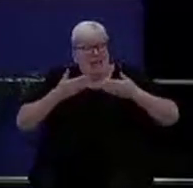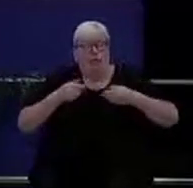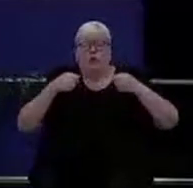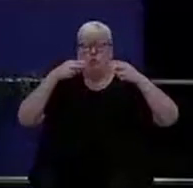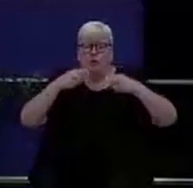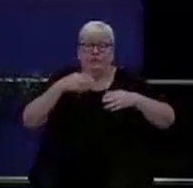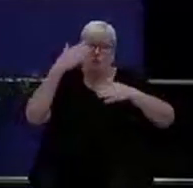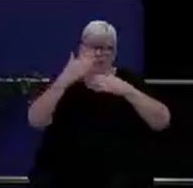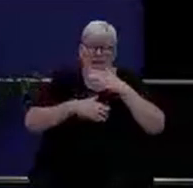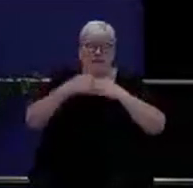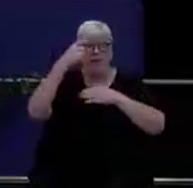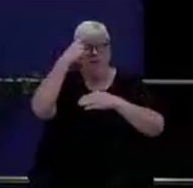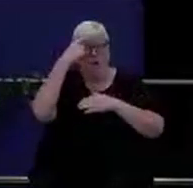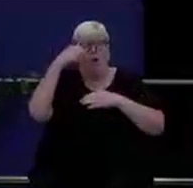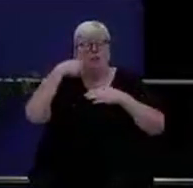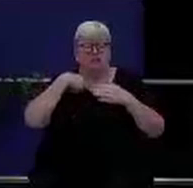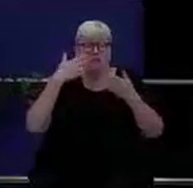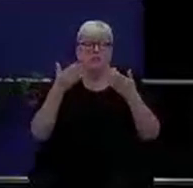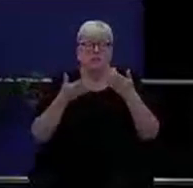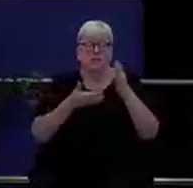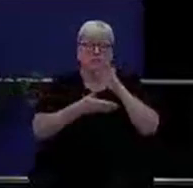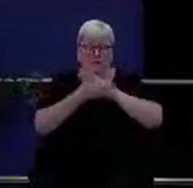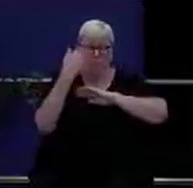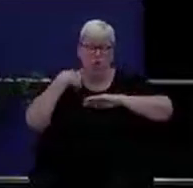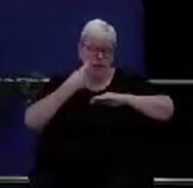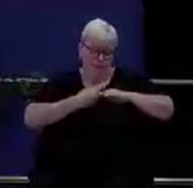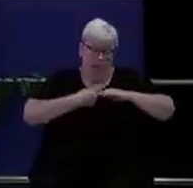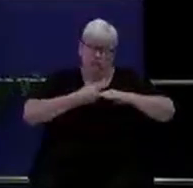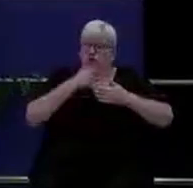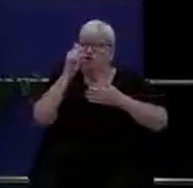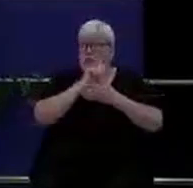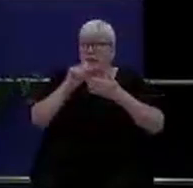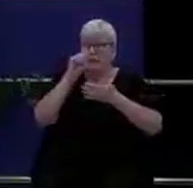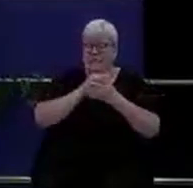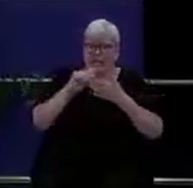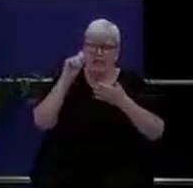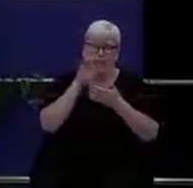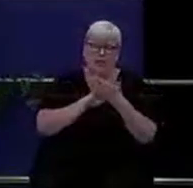didn't anticipate. And I think there's a lot of, there's also a lot of personal writing, which